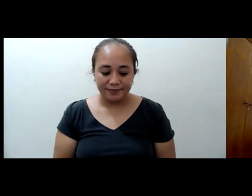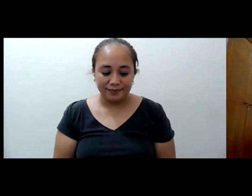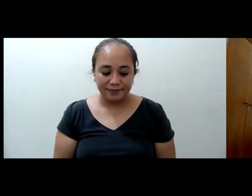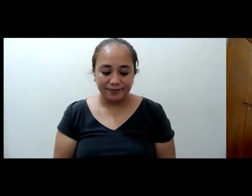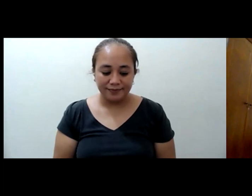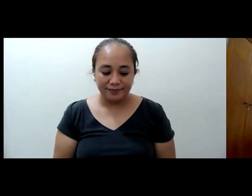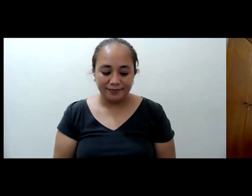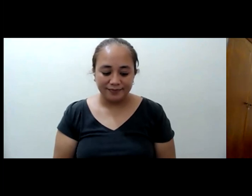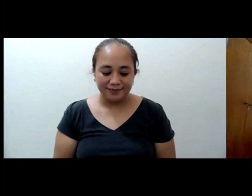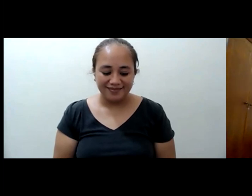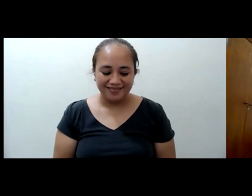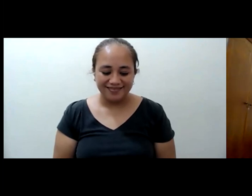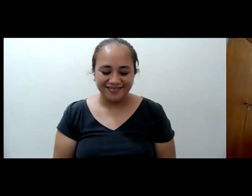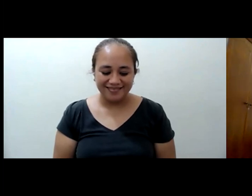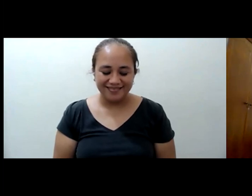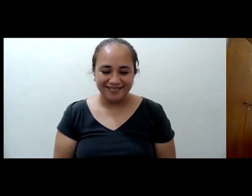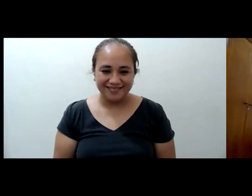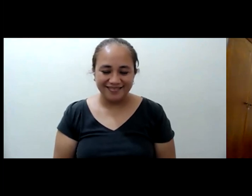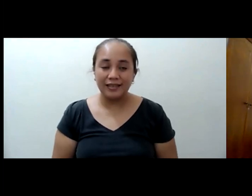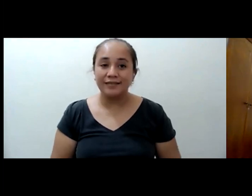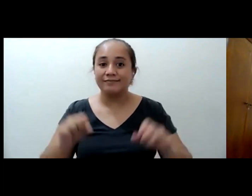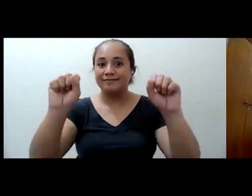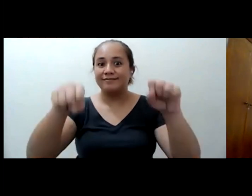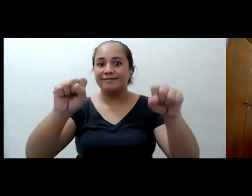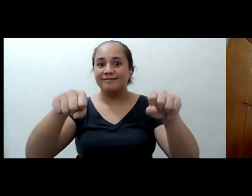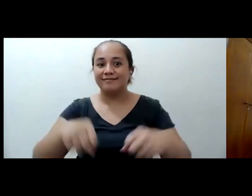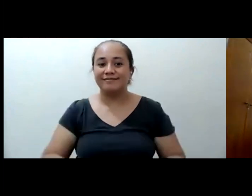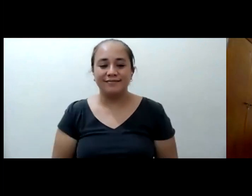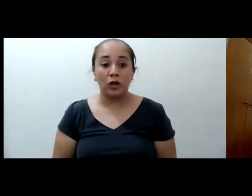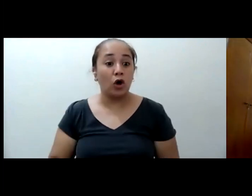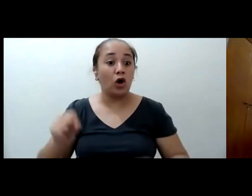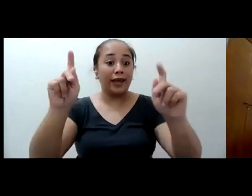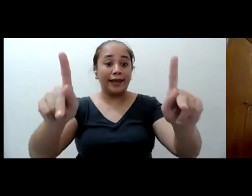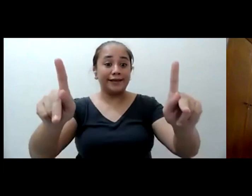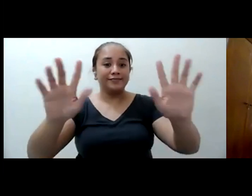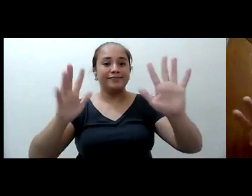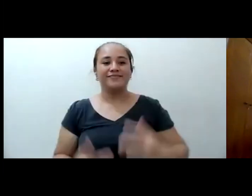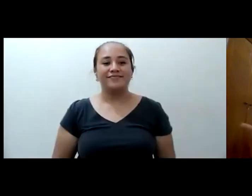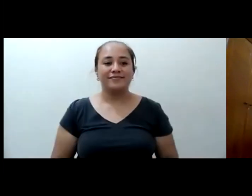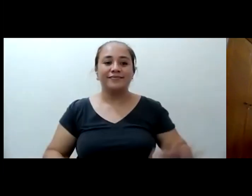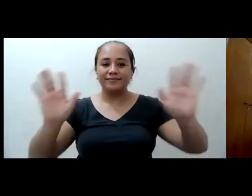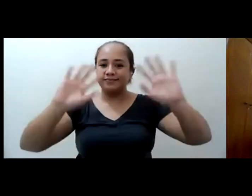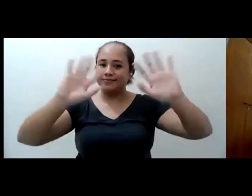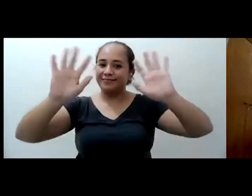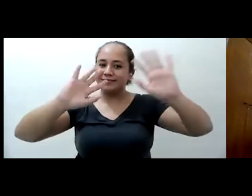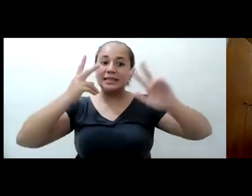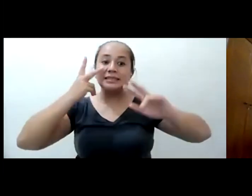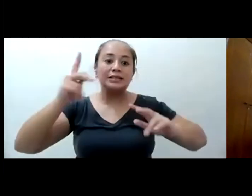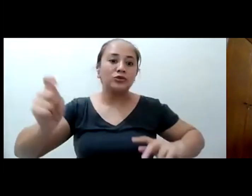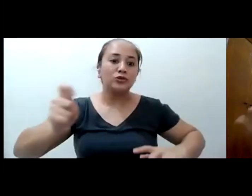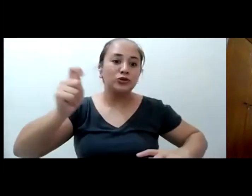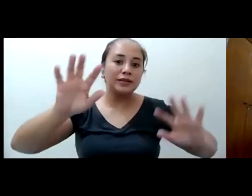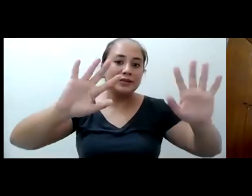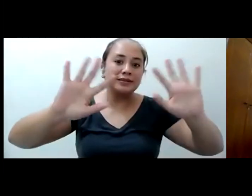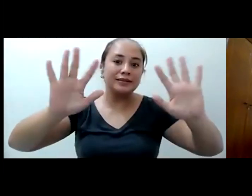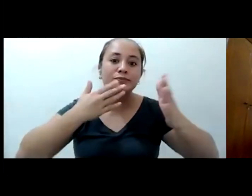Tomorrow we'll study tomorrow. Yes. Okay. All right. See you on Tuesday then. Thank